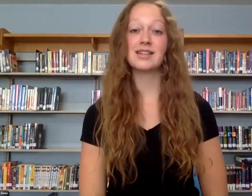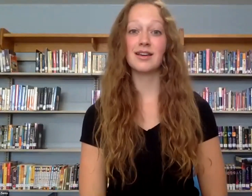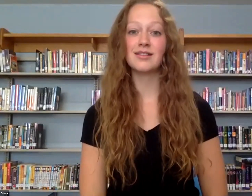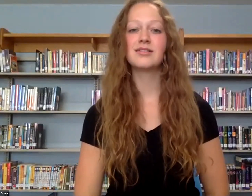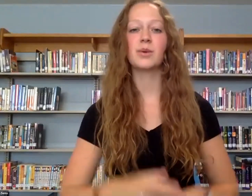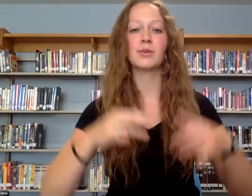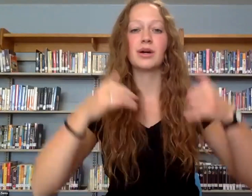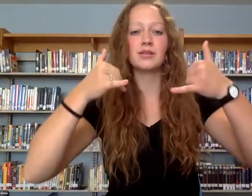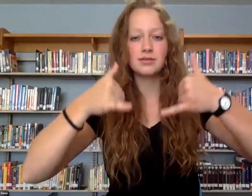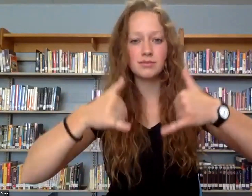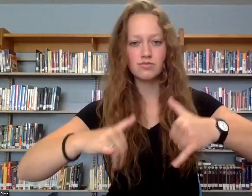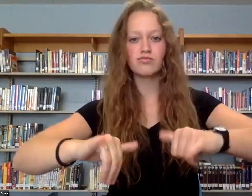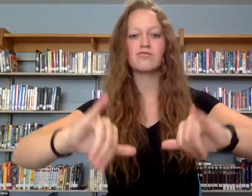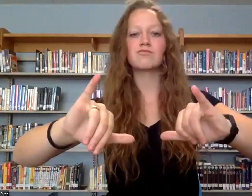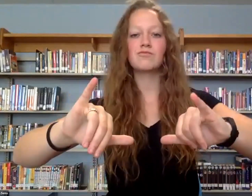Still, weird one.